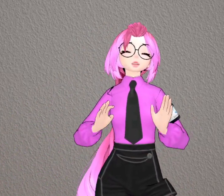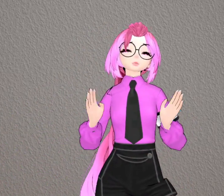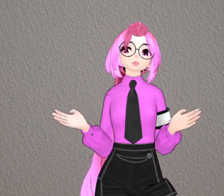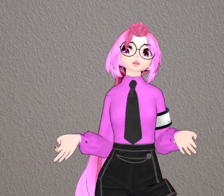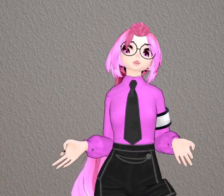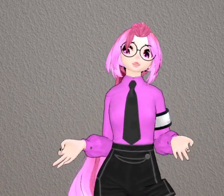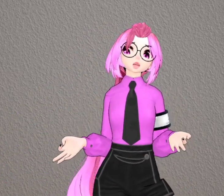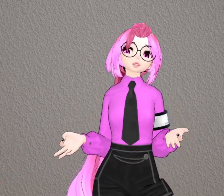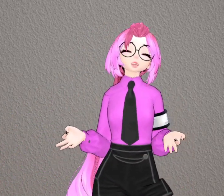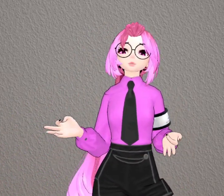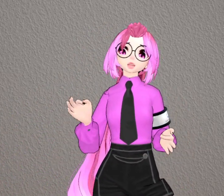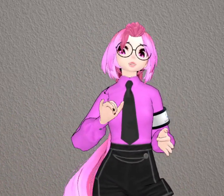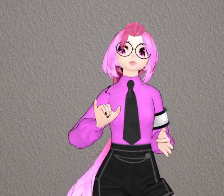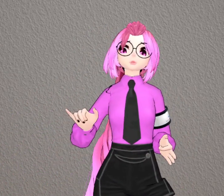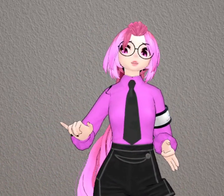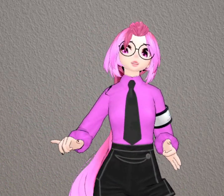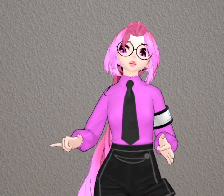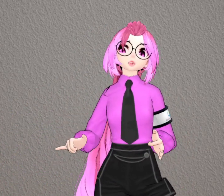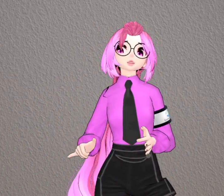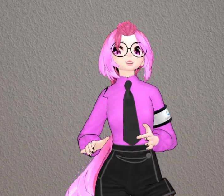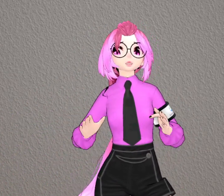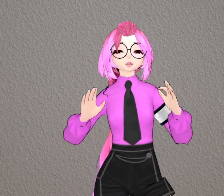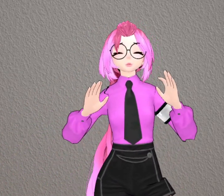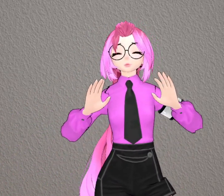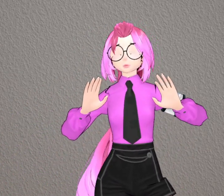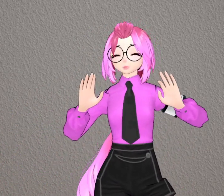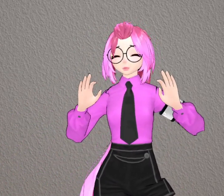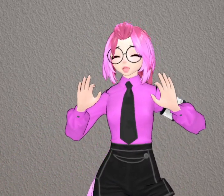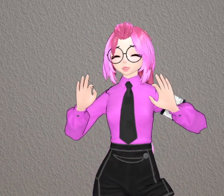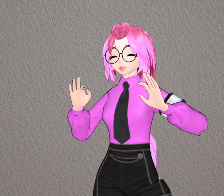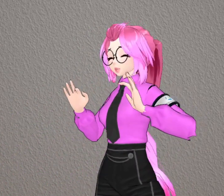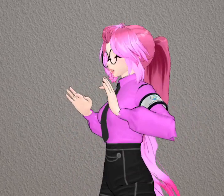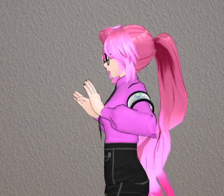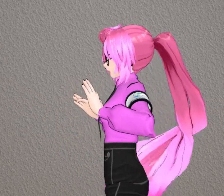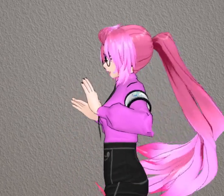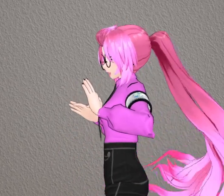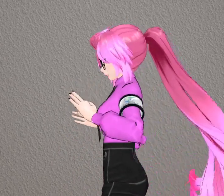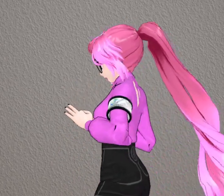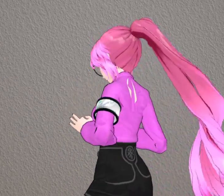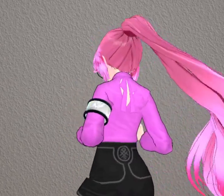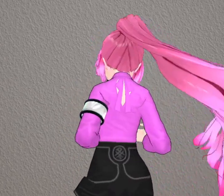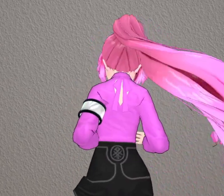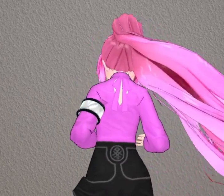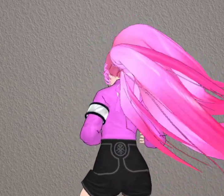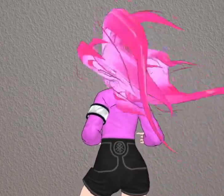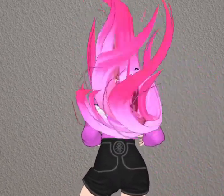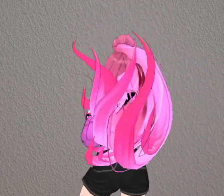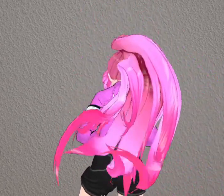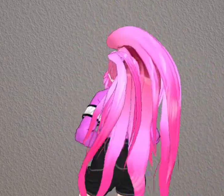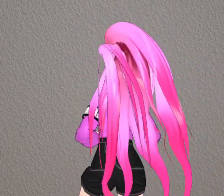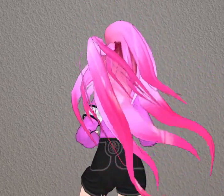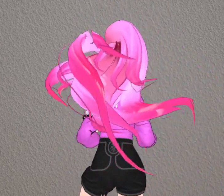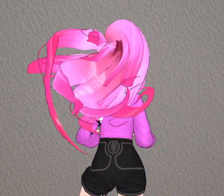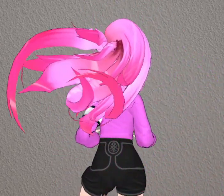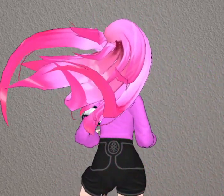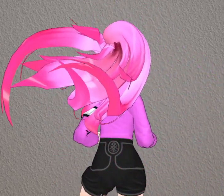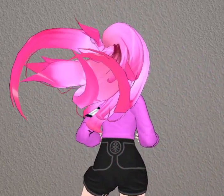Okay. most textbooks, they're exactly the same. I don't know why I'm having a really bad frame rate issue right now.